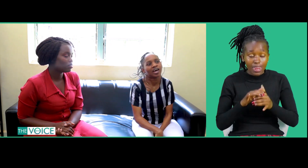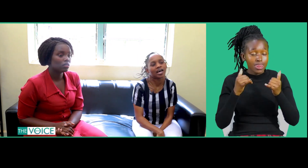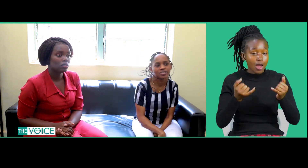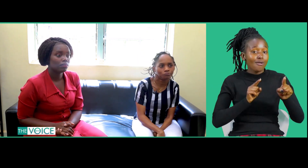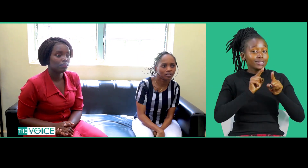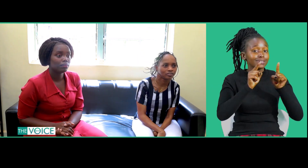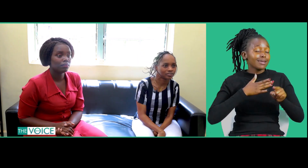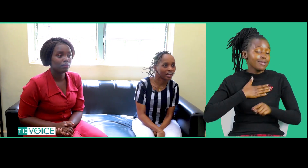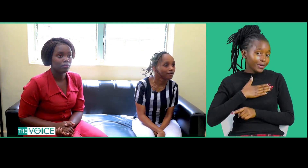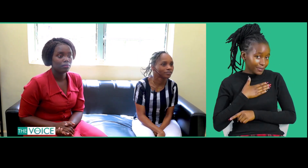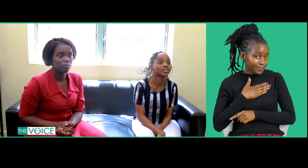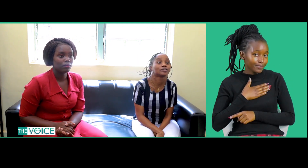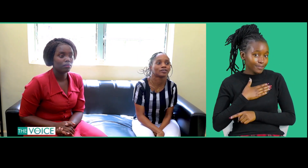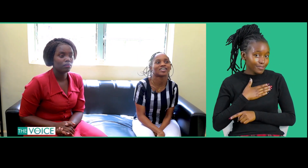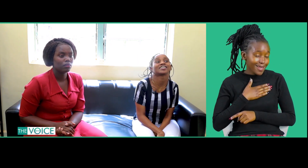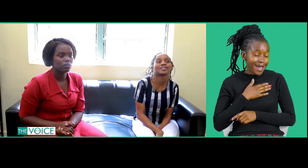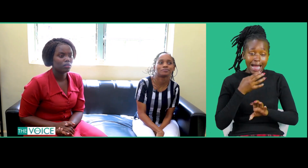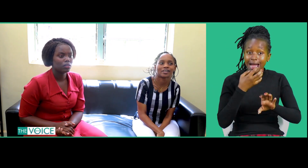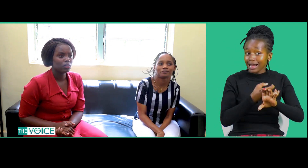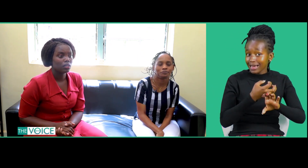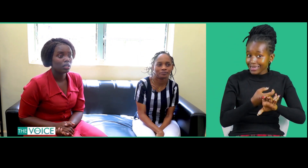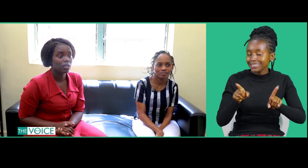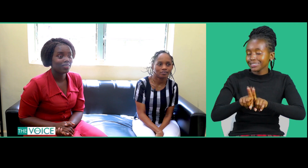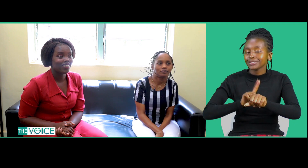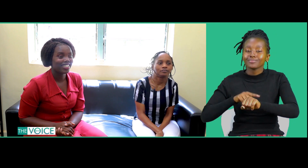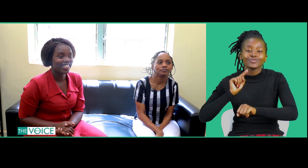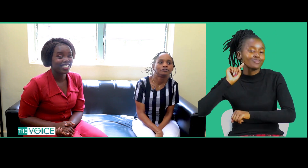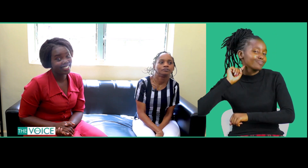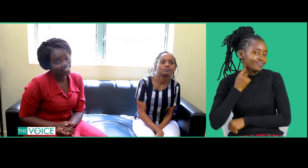journey has been tough and sweet at the same time,